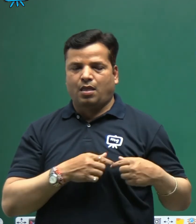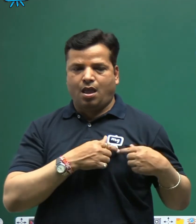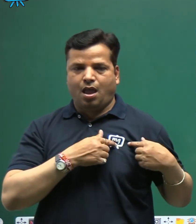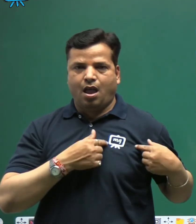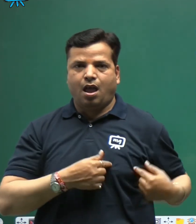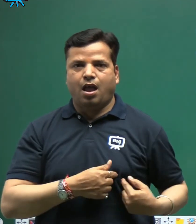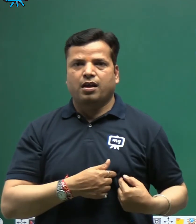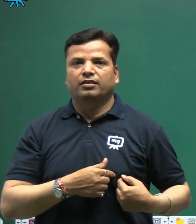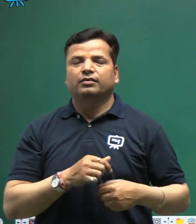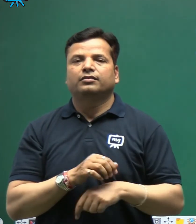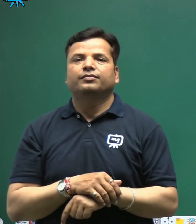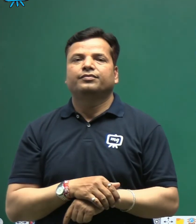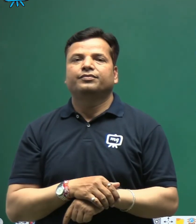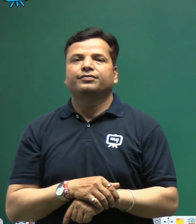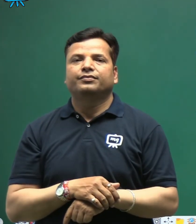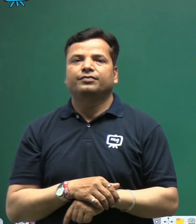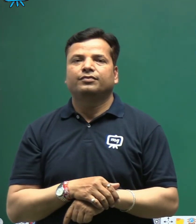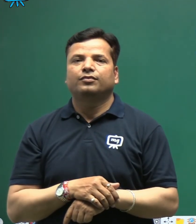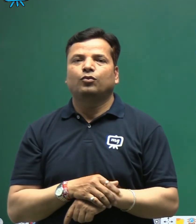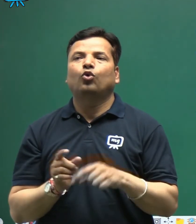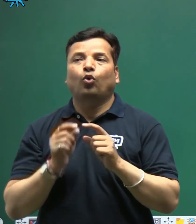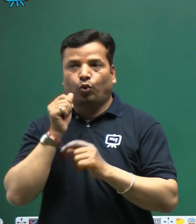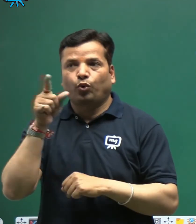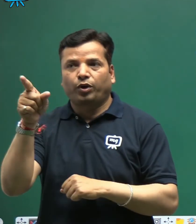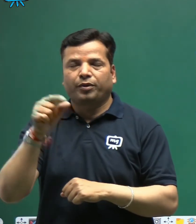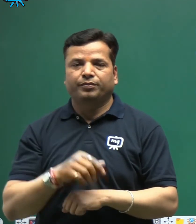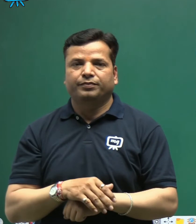heart to him